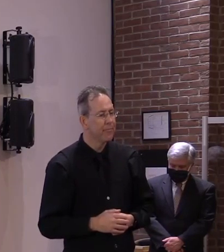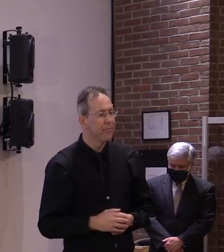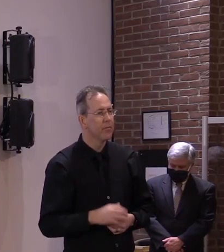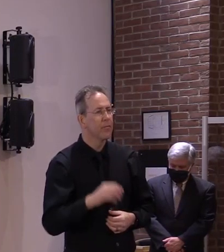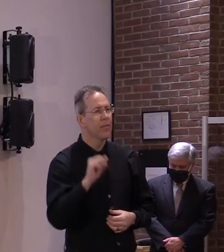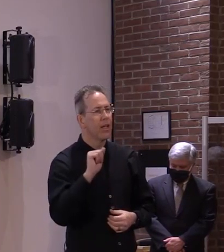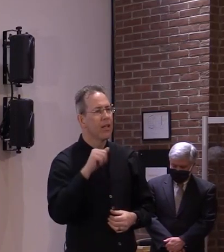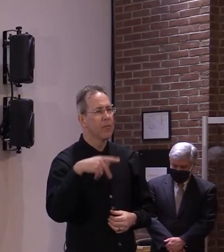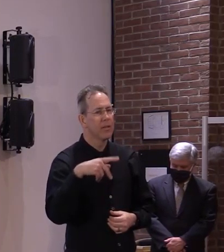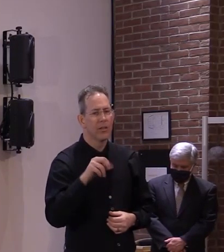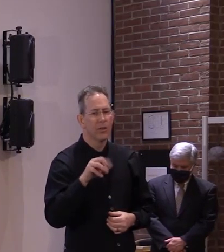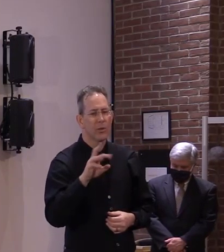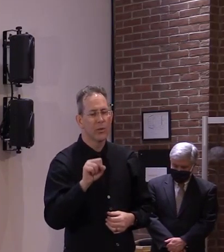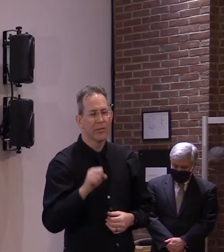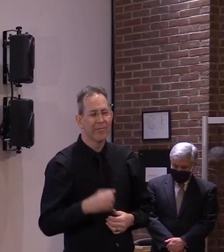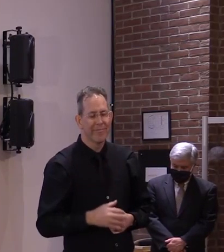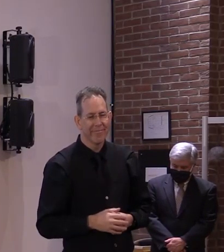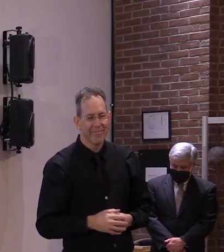Hi, everybody.